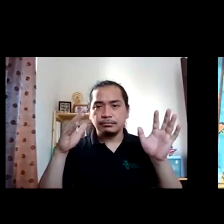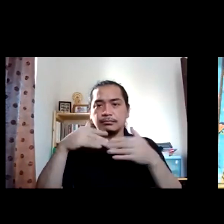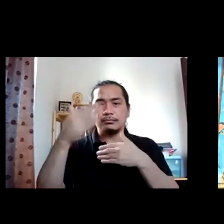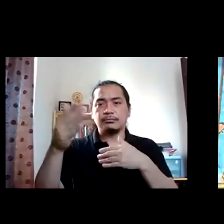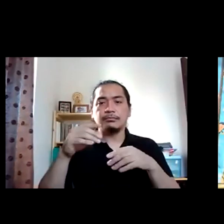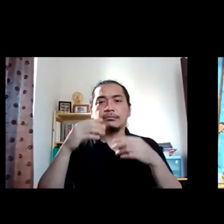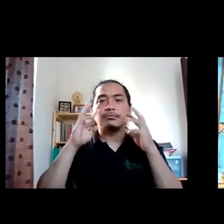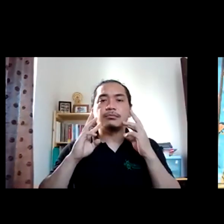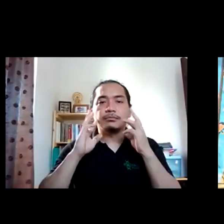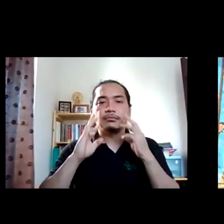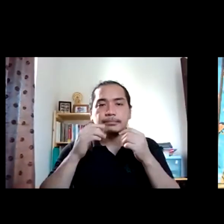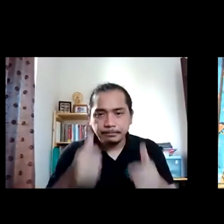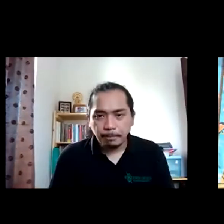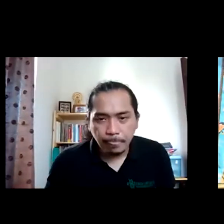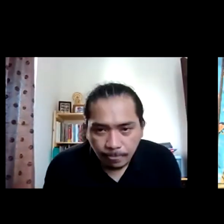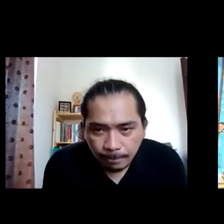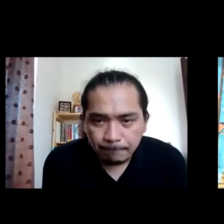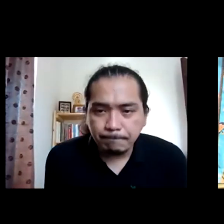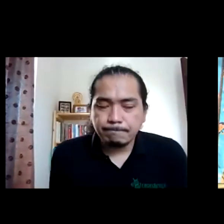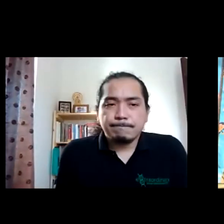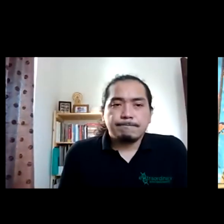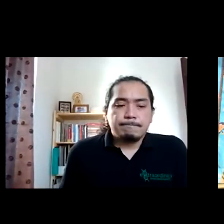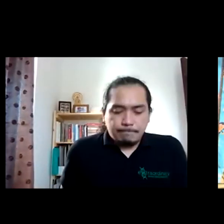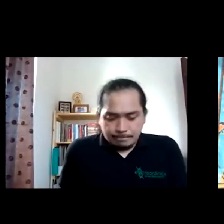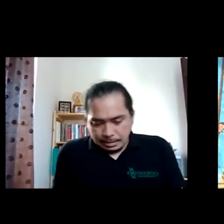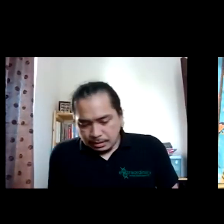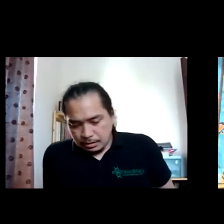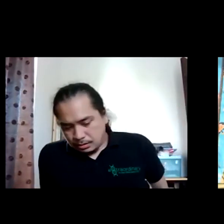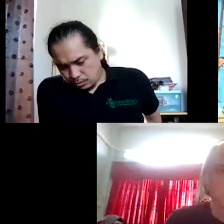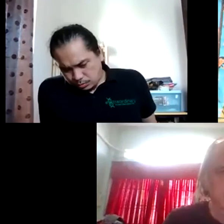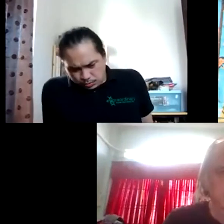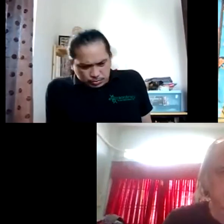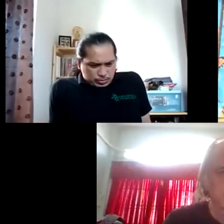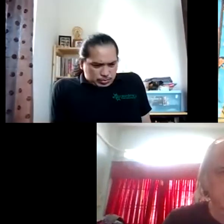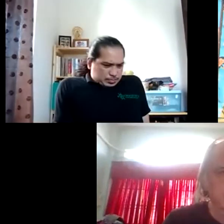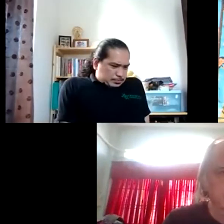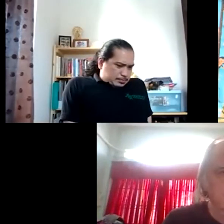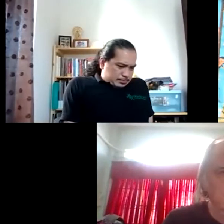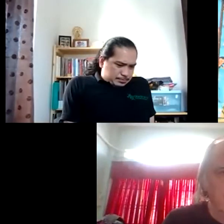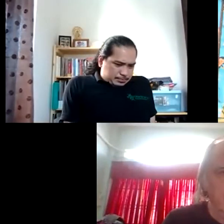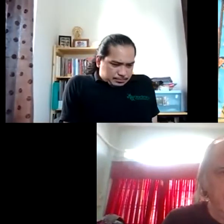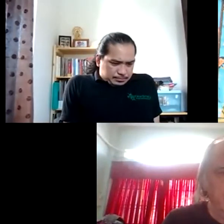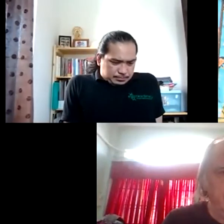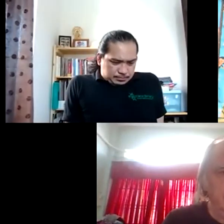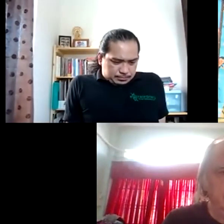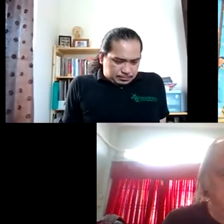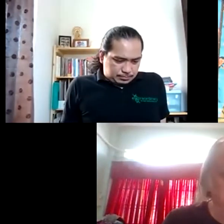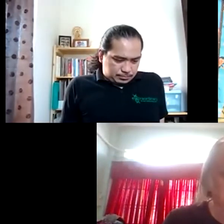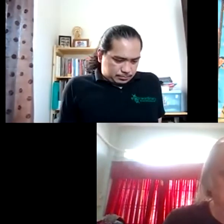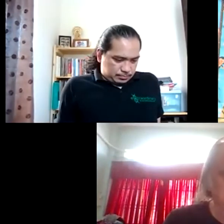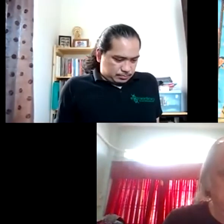Dr. Woody, I think we're done here. Okay, hold on just 1 second here. I'll be right with